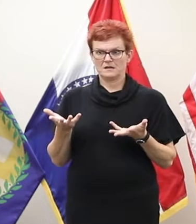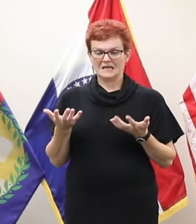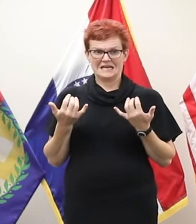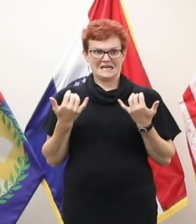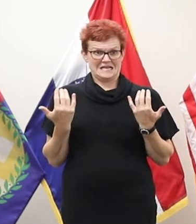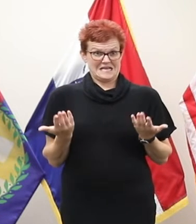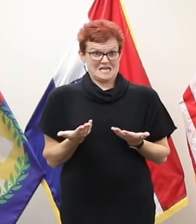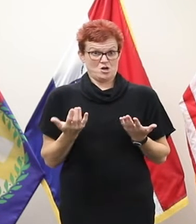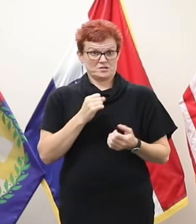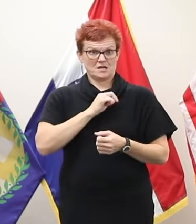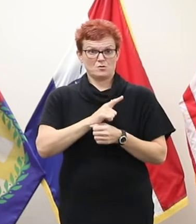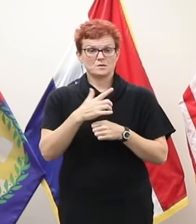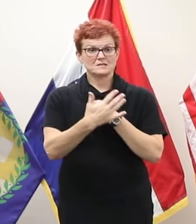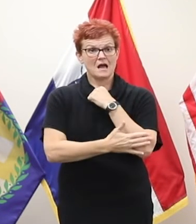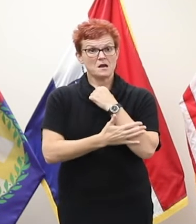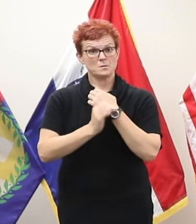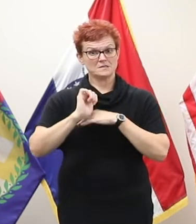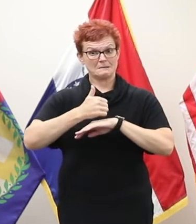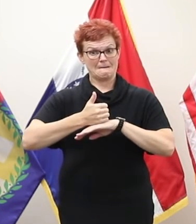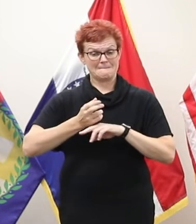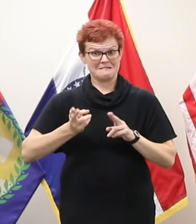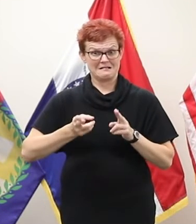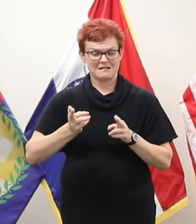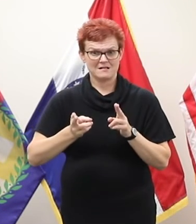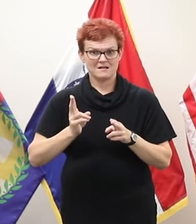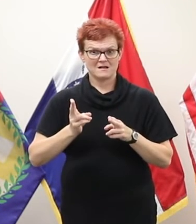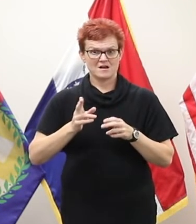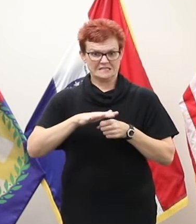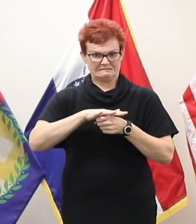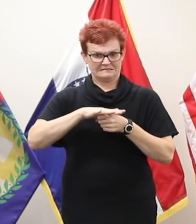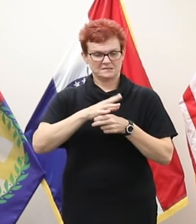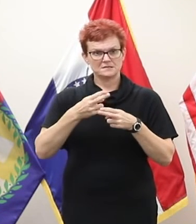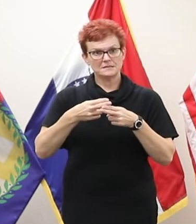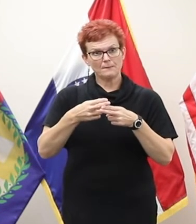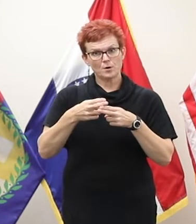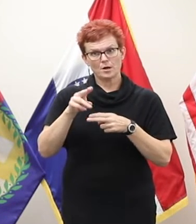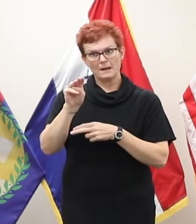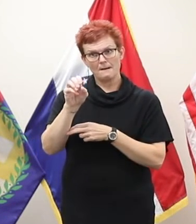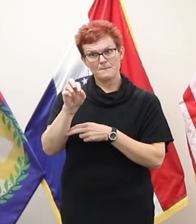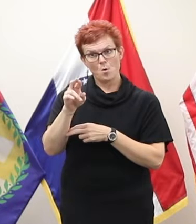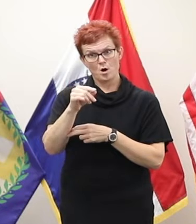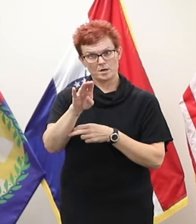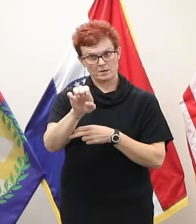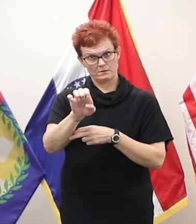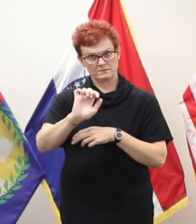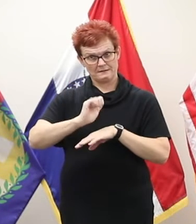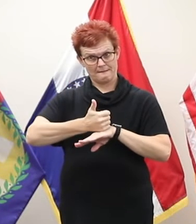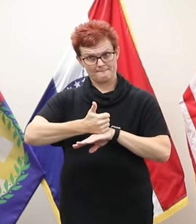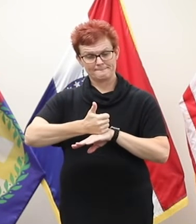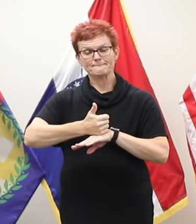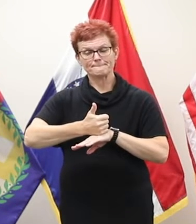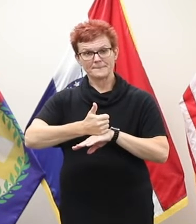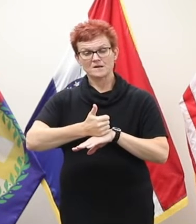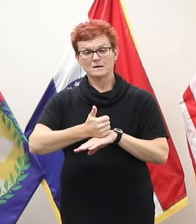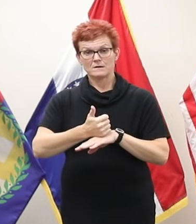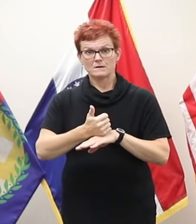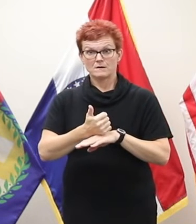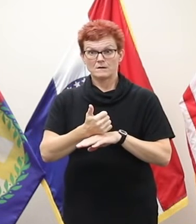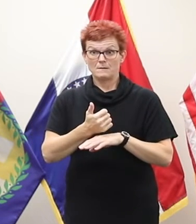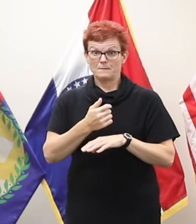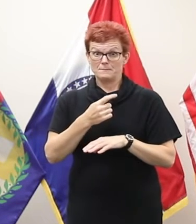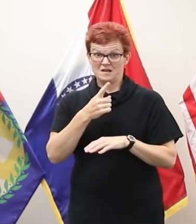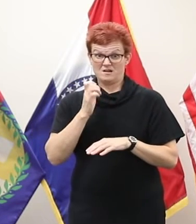Louis County to set up a regional morgue, temporary morgue, and we fortunately, because